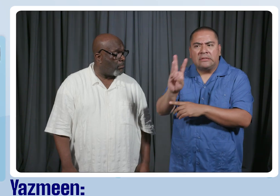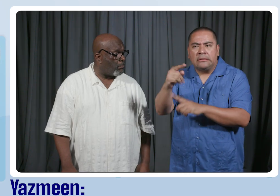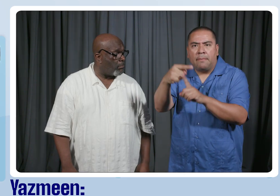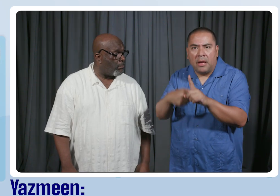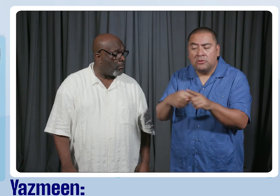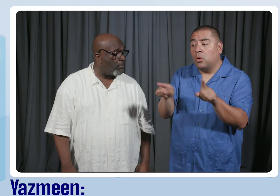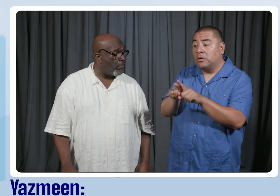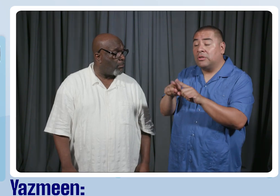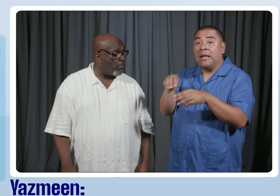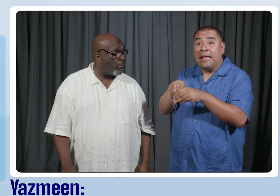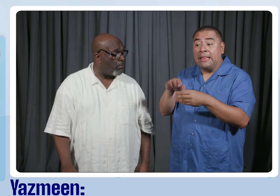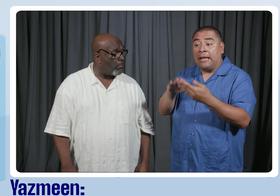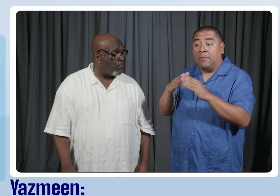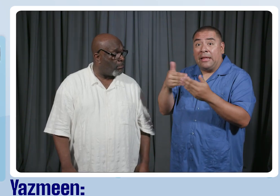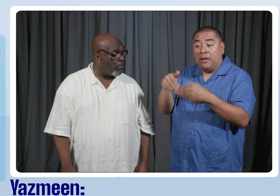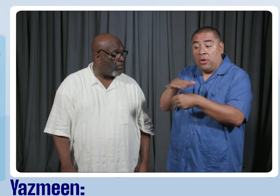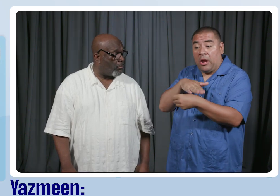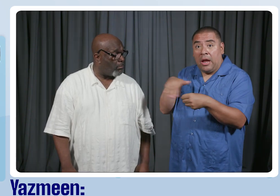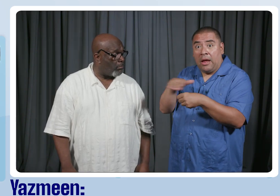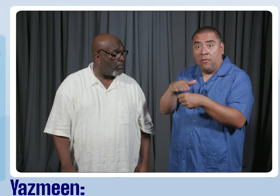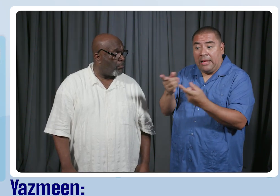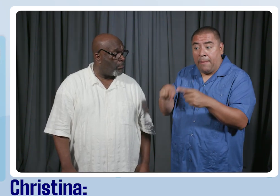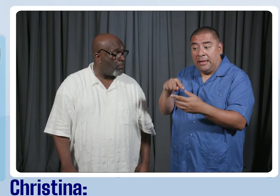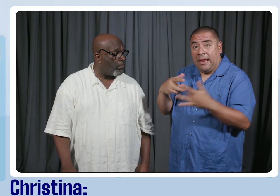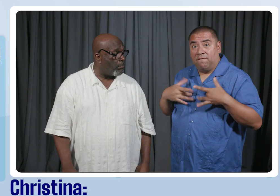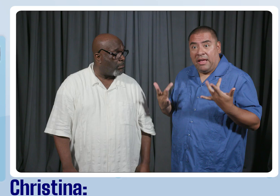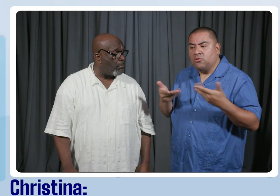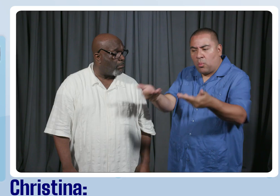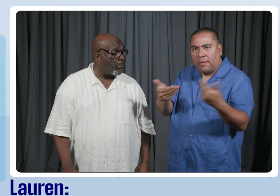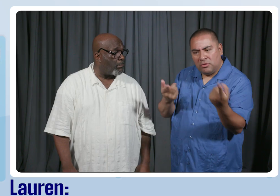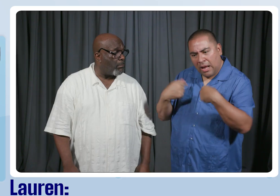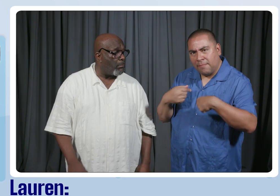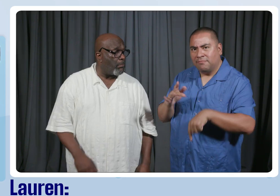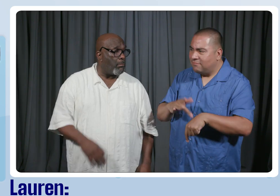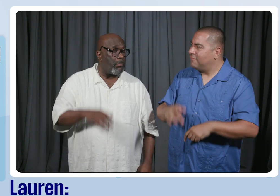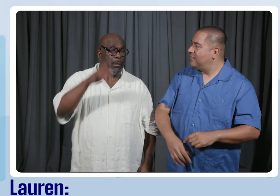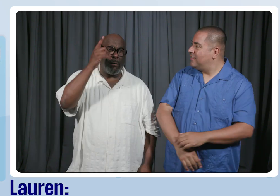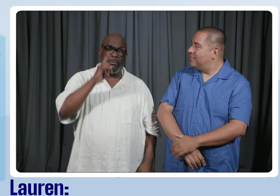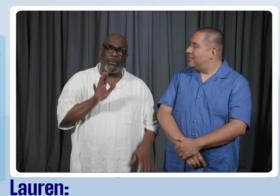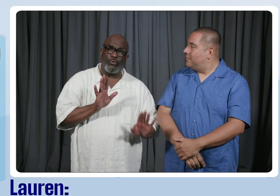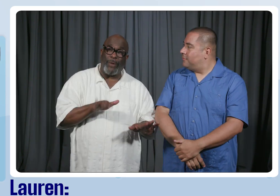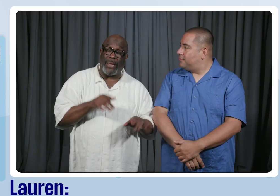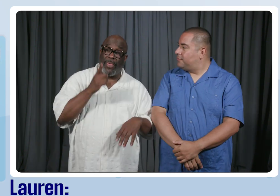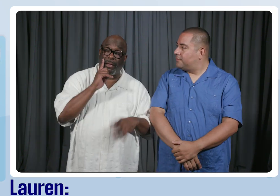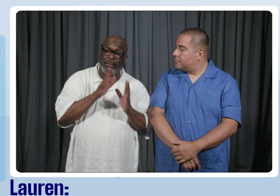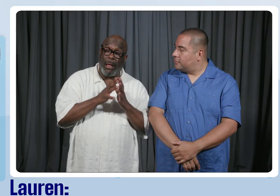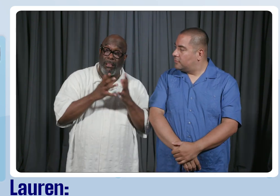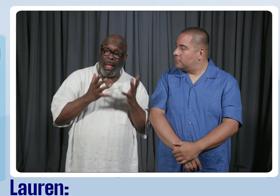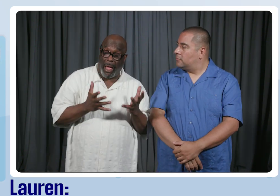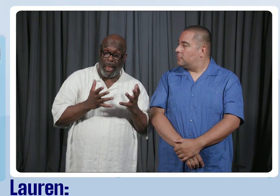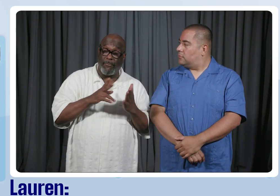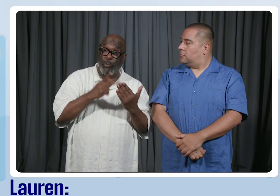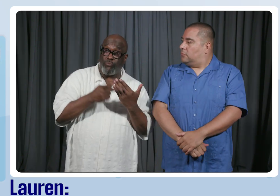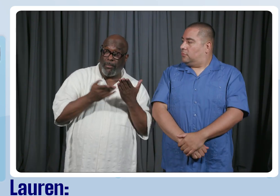on in the community in our area, and we are welcoming you to come by. That's great. Yeah, I think with a lot of programs and services